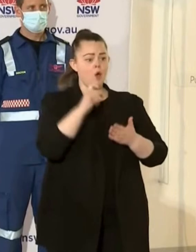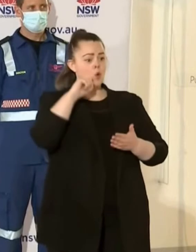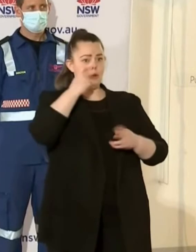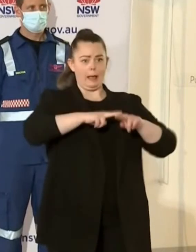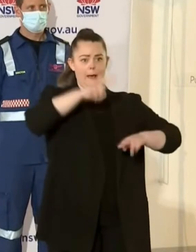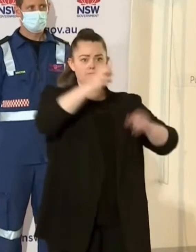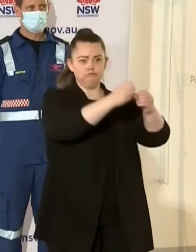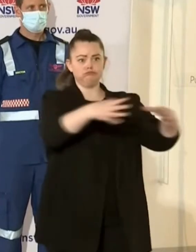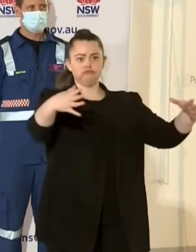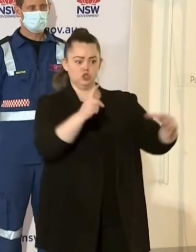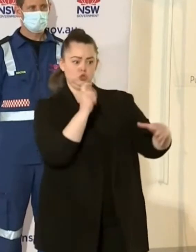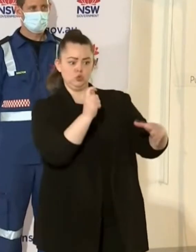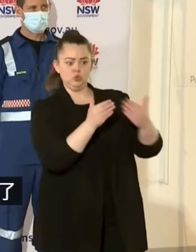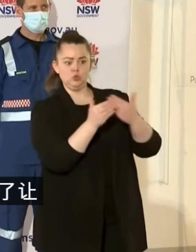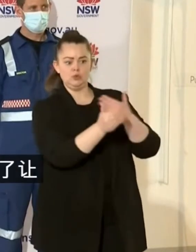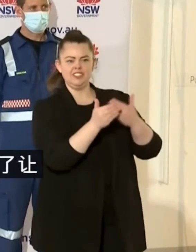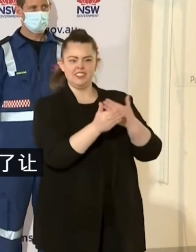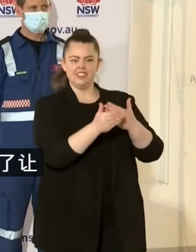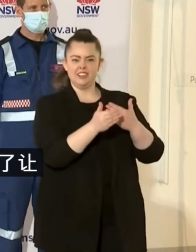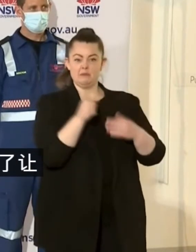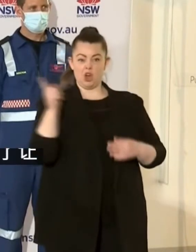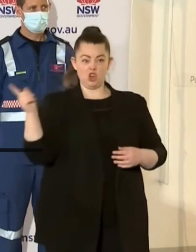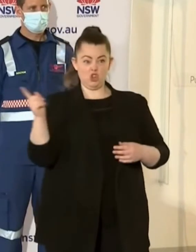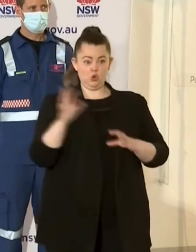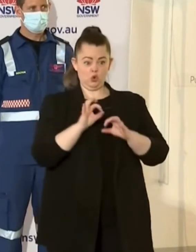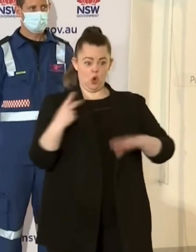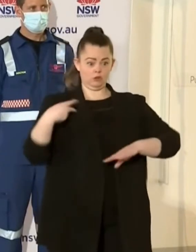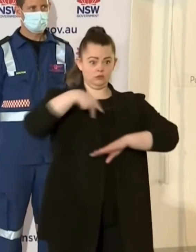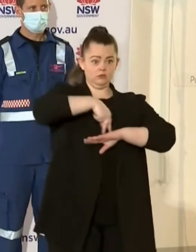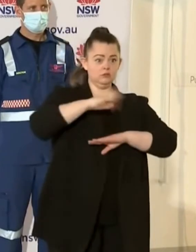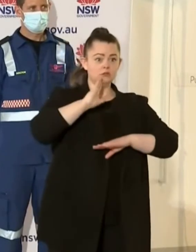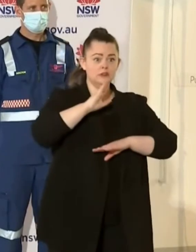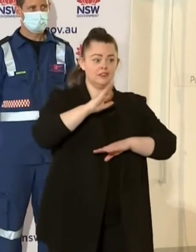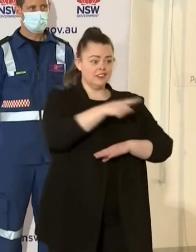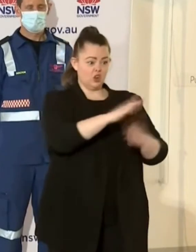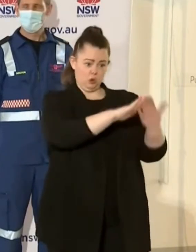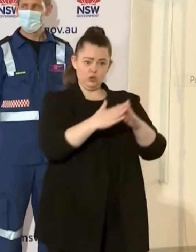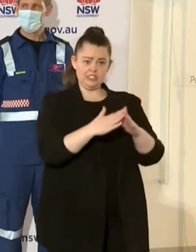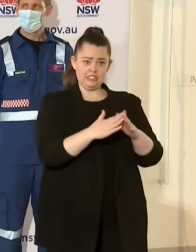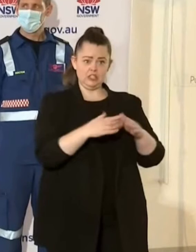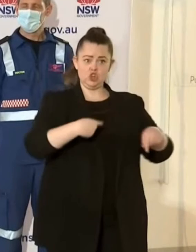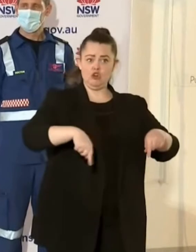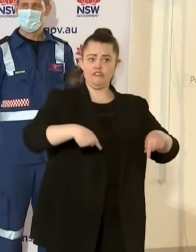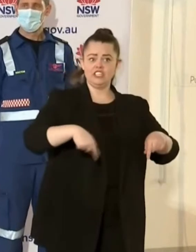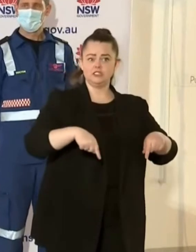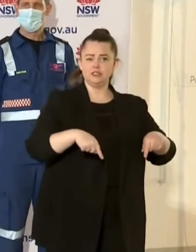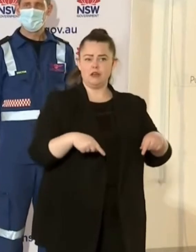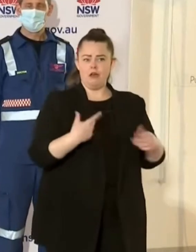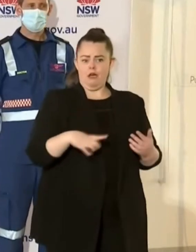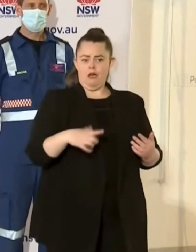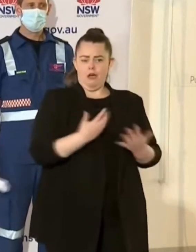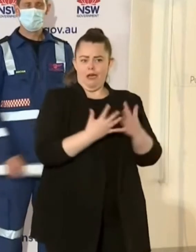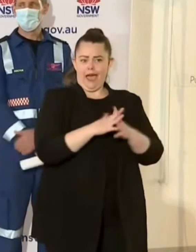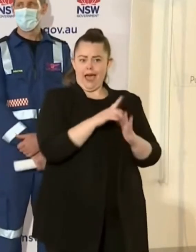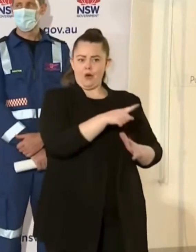understandably be a little bit nervous about that. How will they be able to get their questions answered? Are you convinced that they'll be able to get enough information? Well, look, I was just saying to you, I said to you earlier